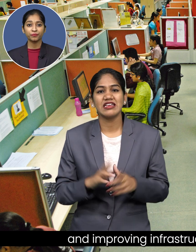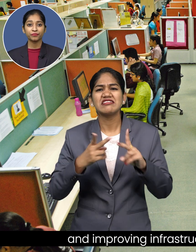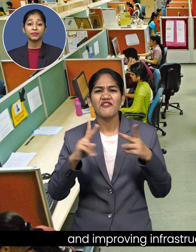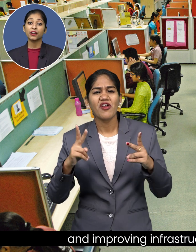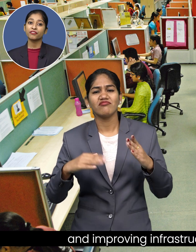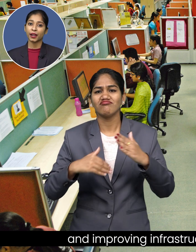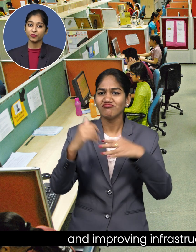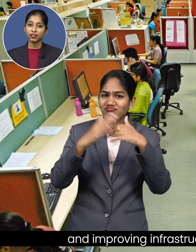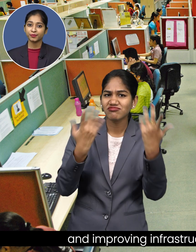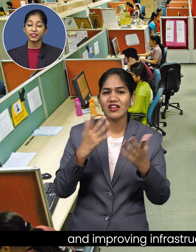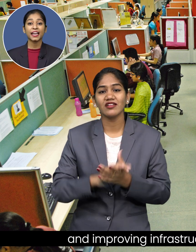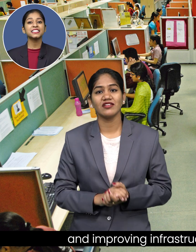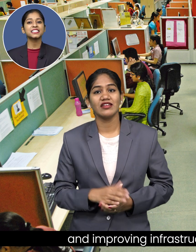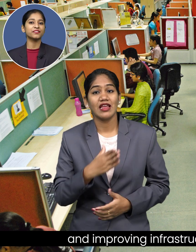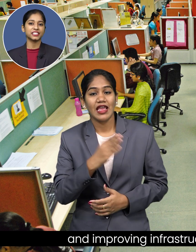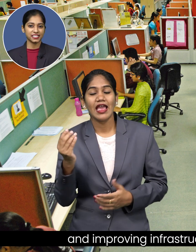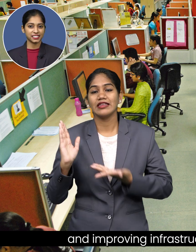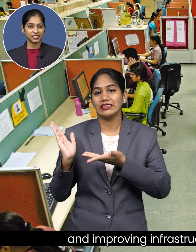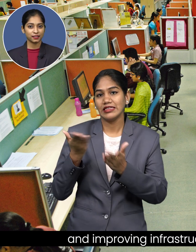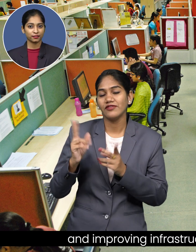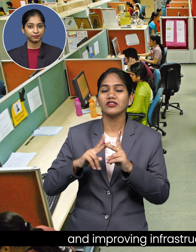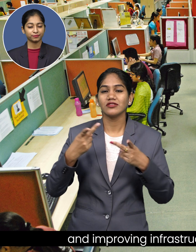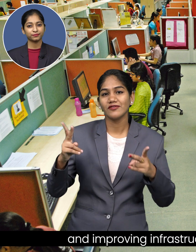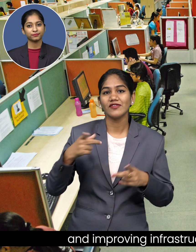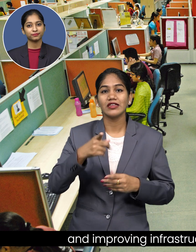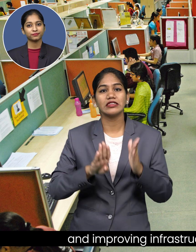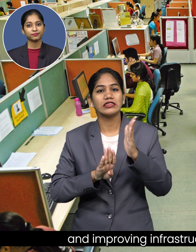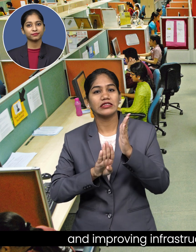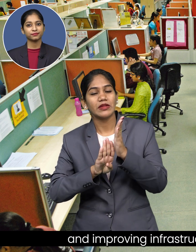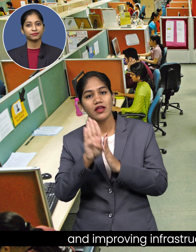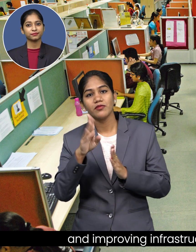infrastructure, framework and services.